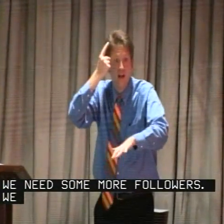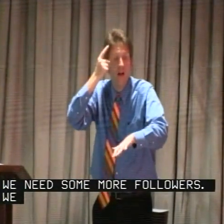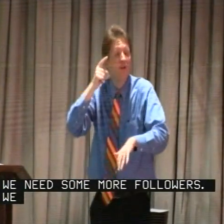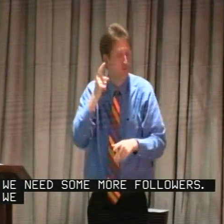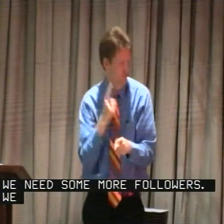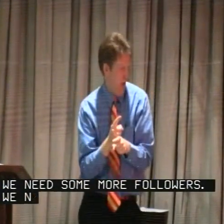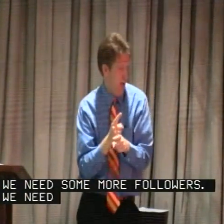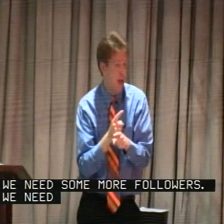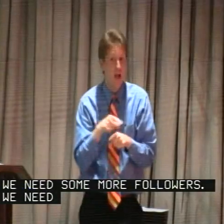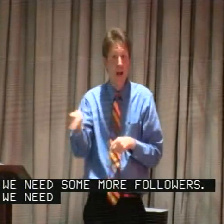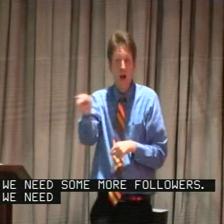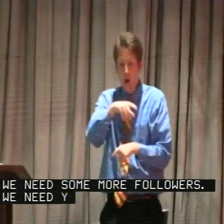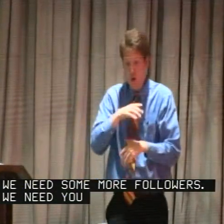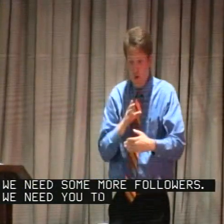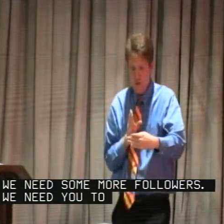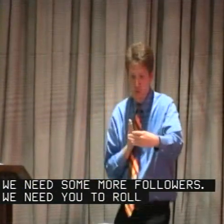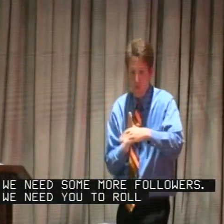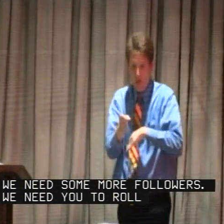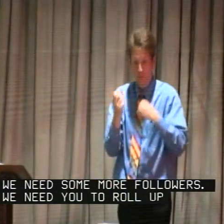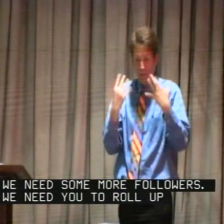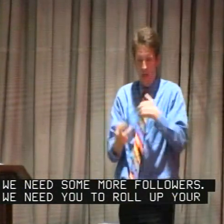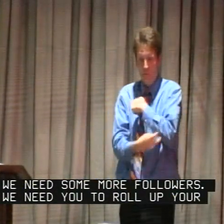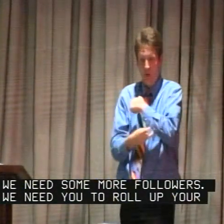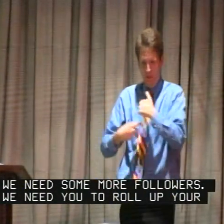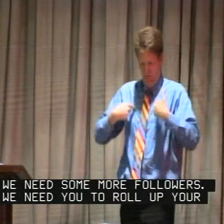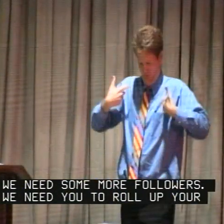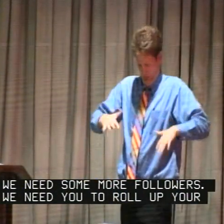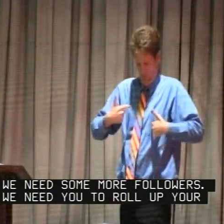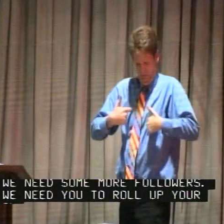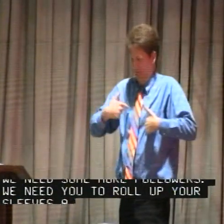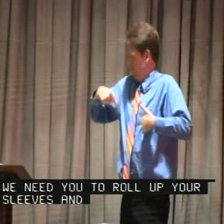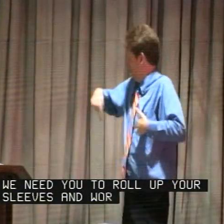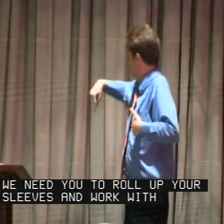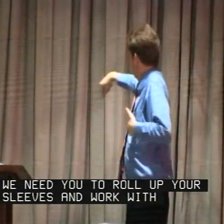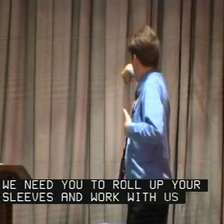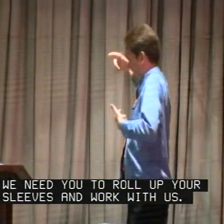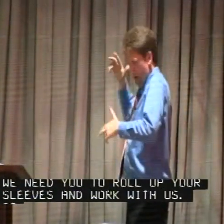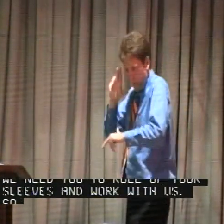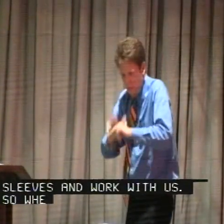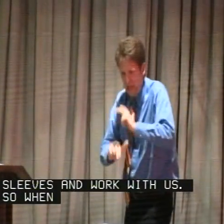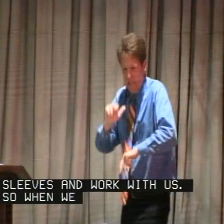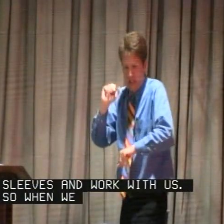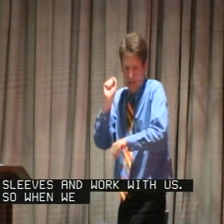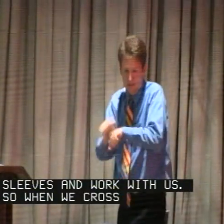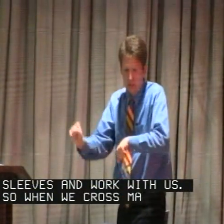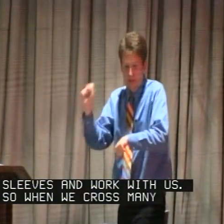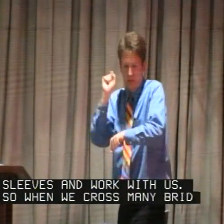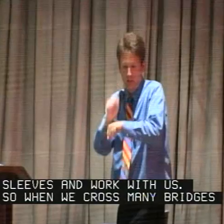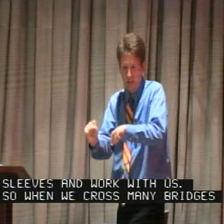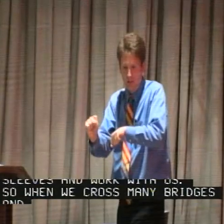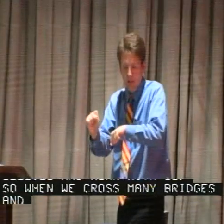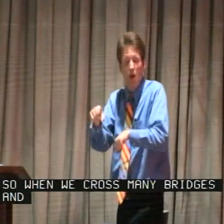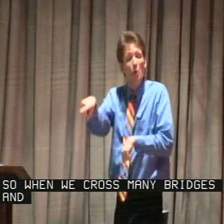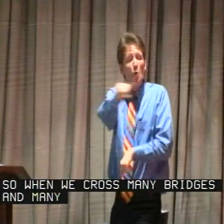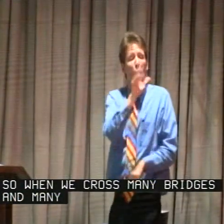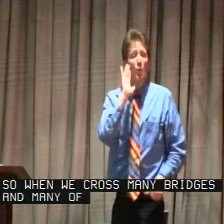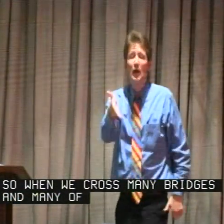sleeves and work with us. So when we cross many bridges, and many of us have, that our